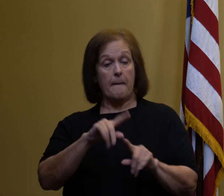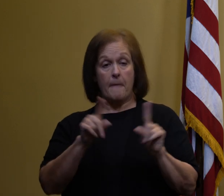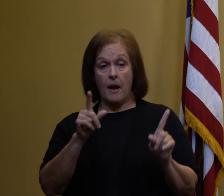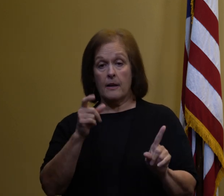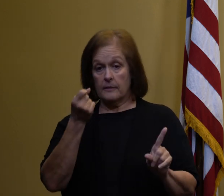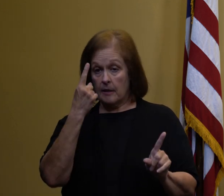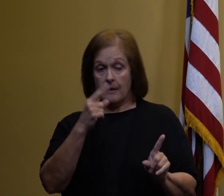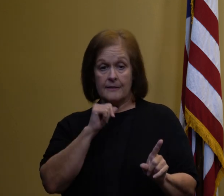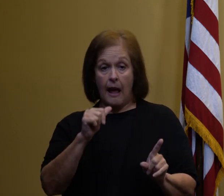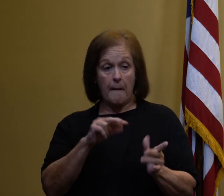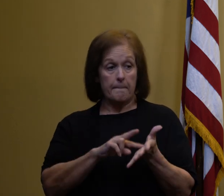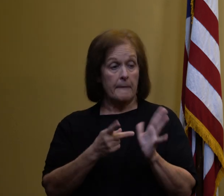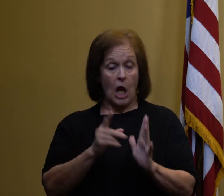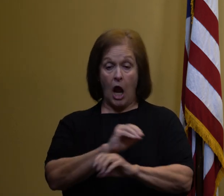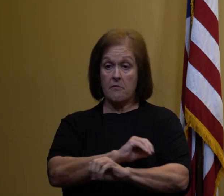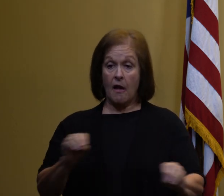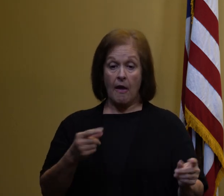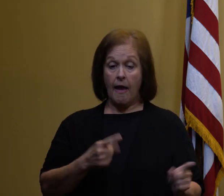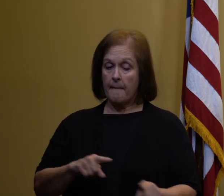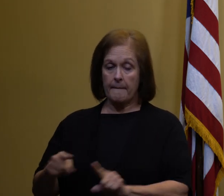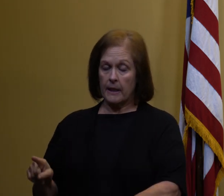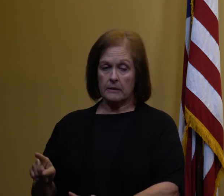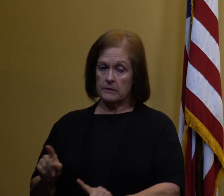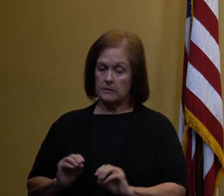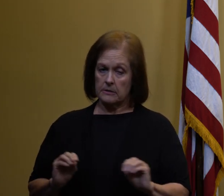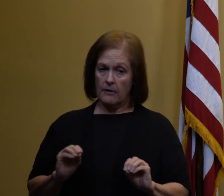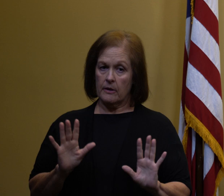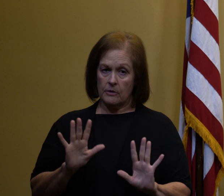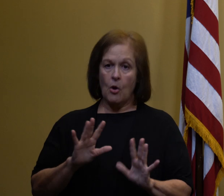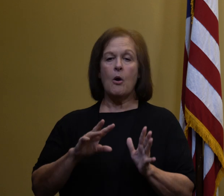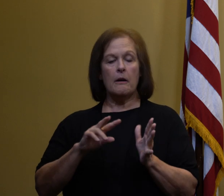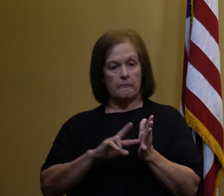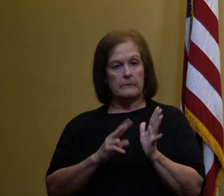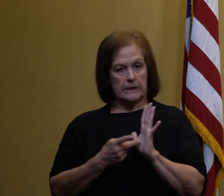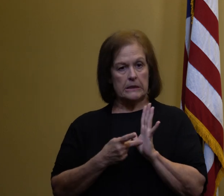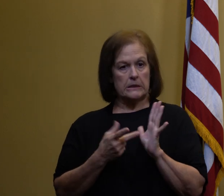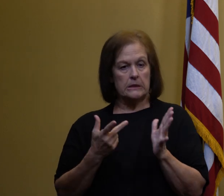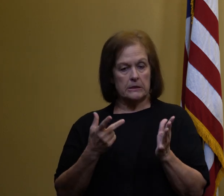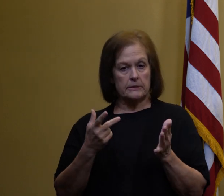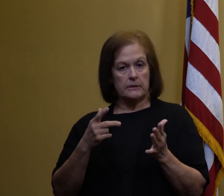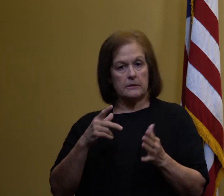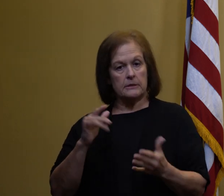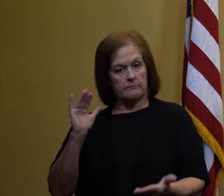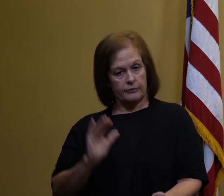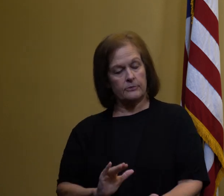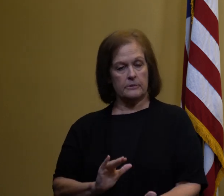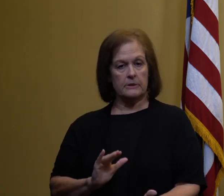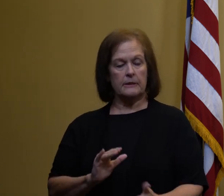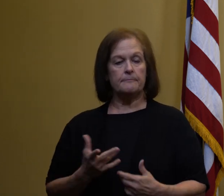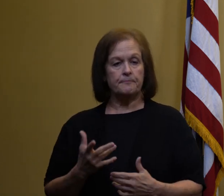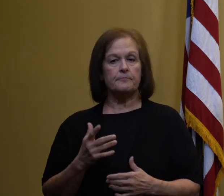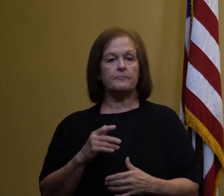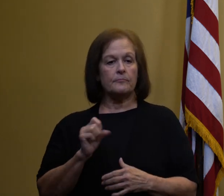we have not experienced or our people haven't experienced being victims of crime in the city of New Orleans.